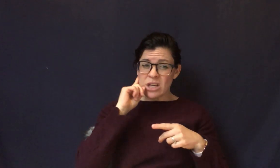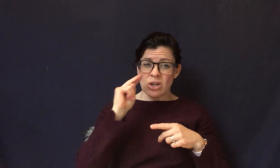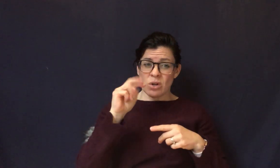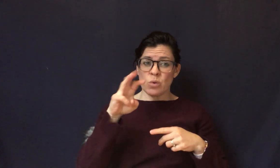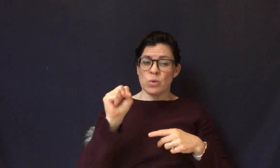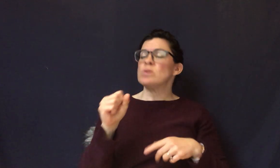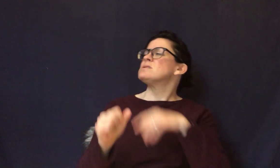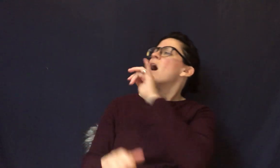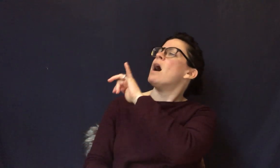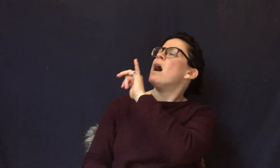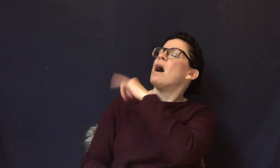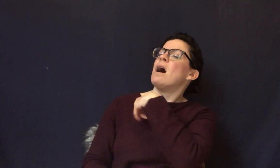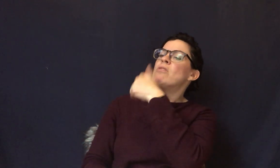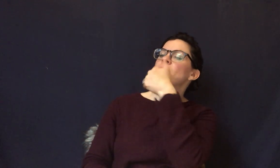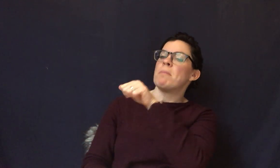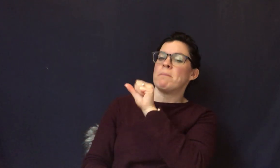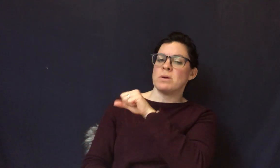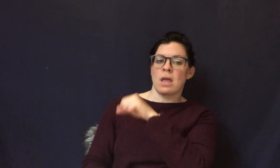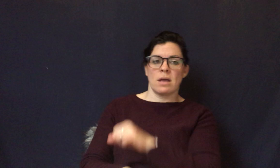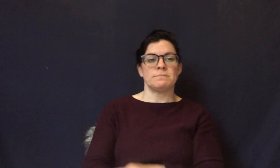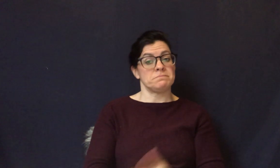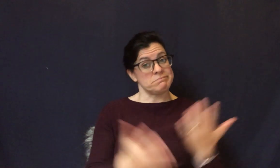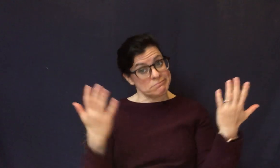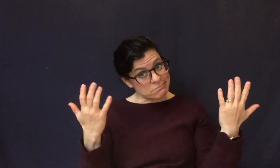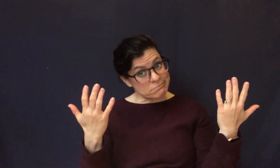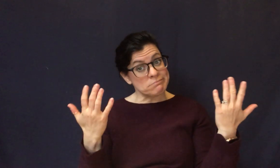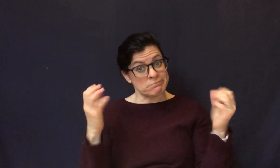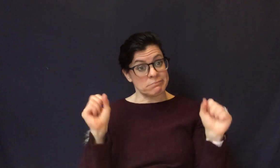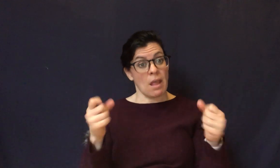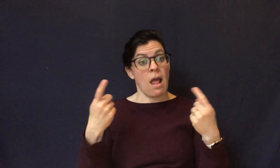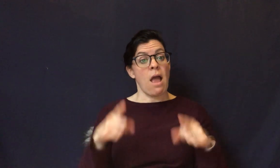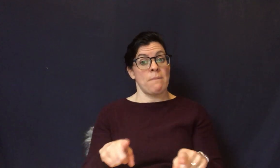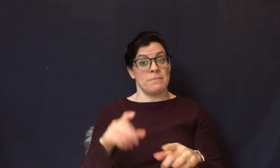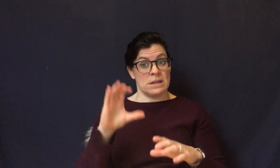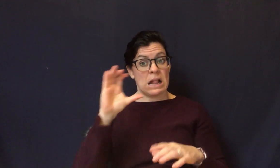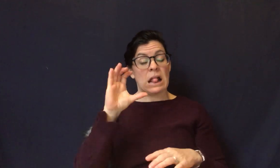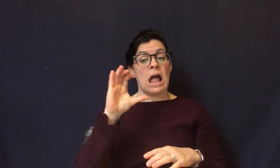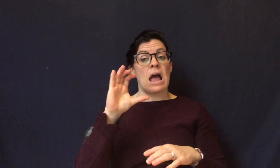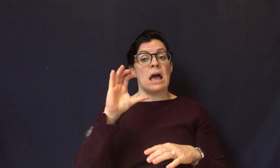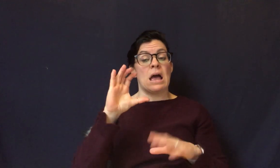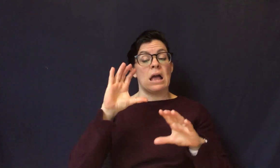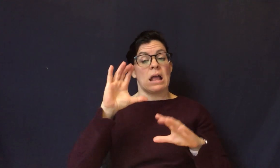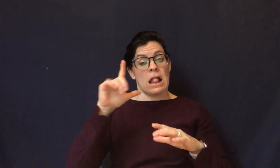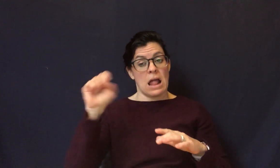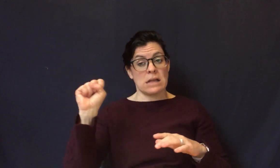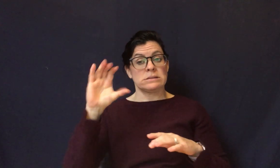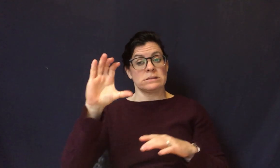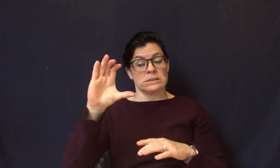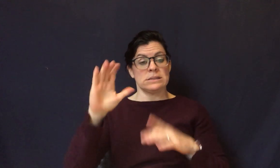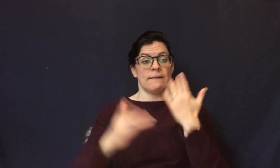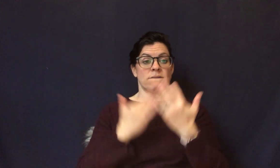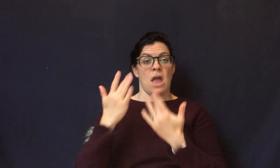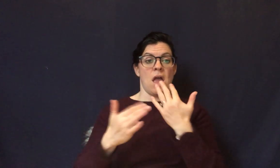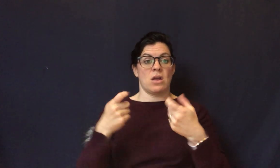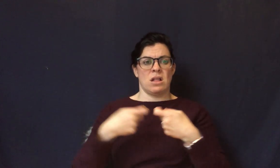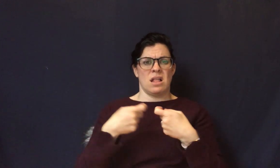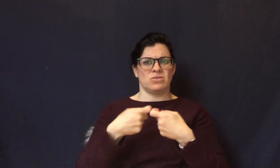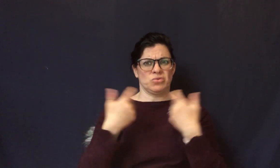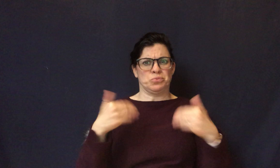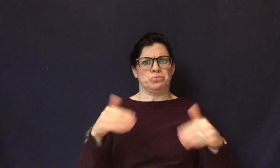Okay. They're nasty little suckers. Okay, but I think it was it is sleeping. what putting was your it? iPhone